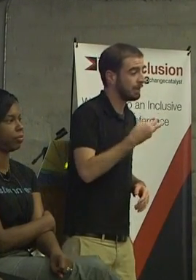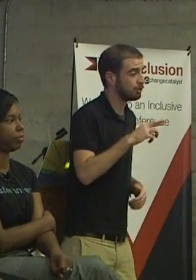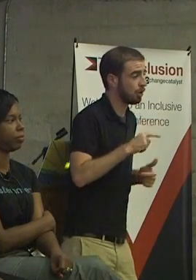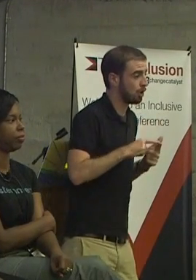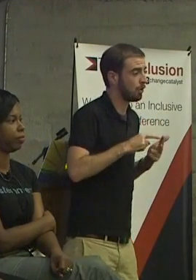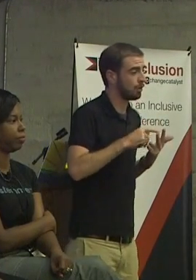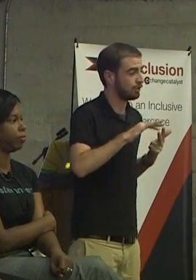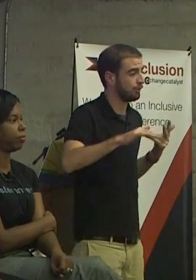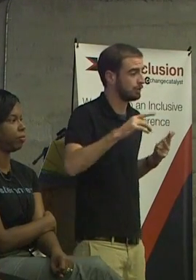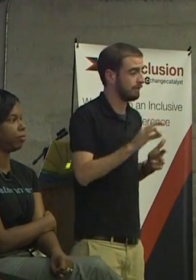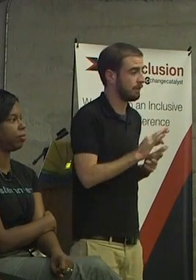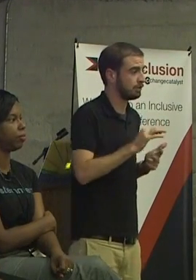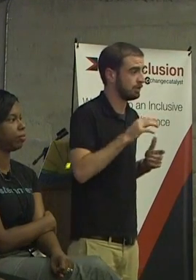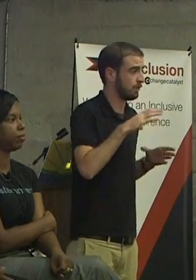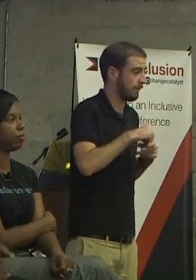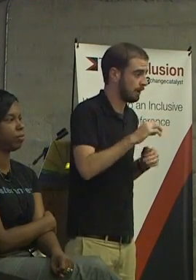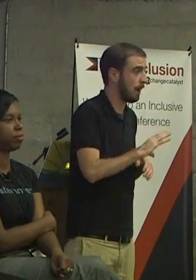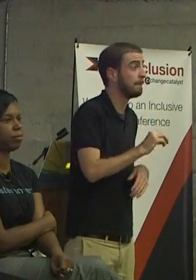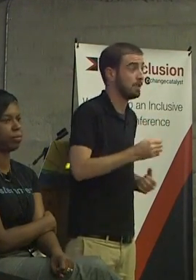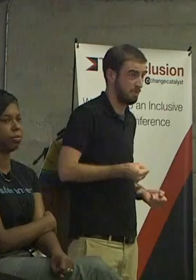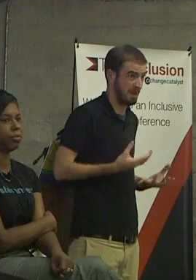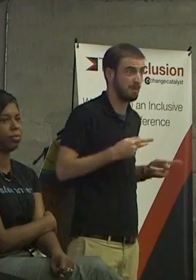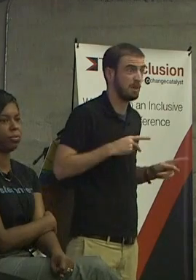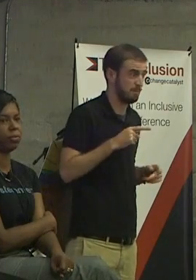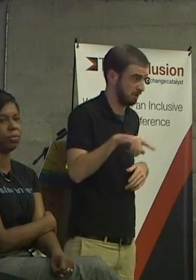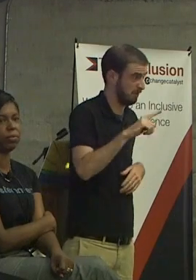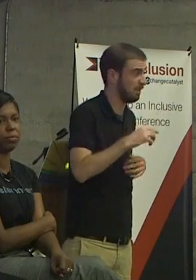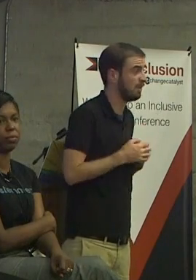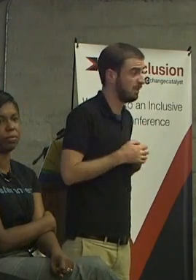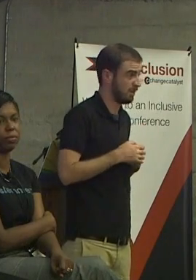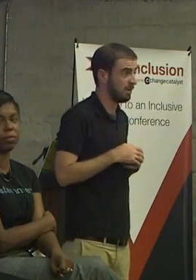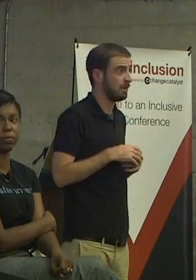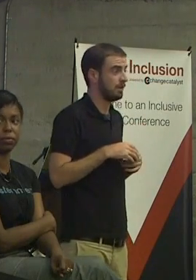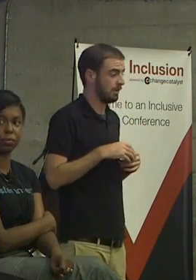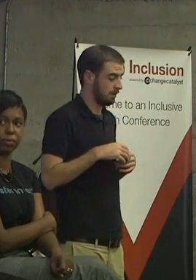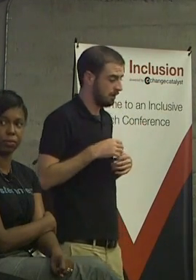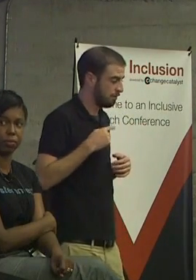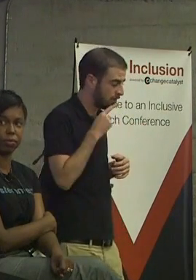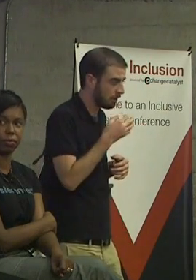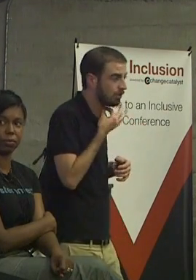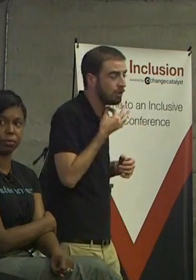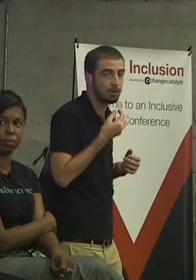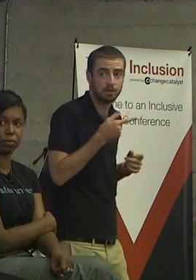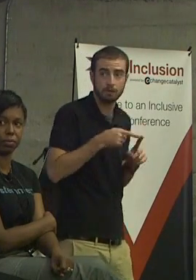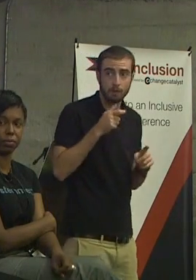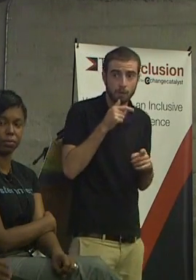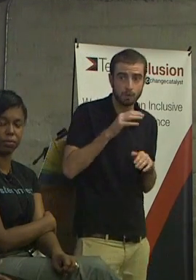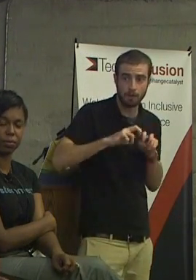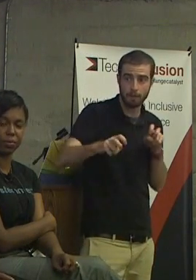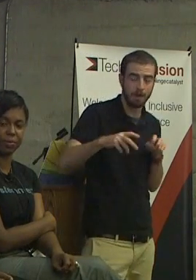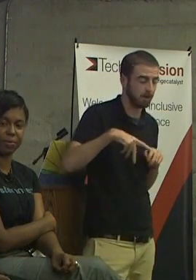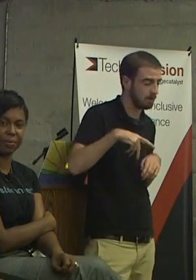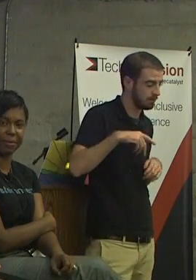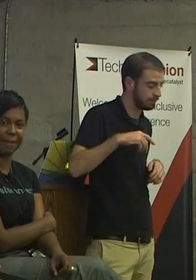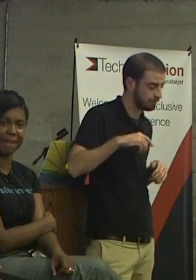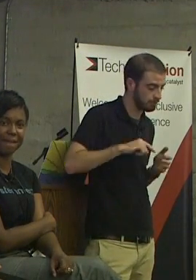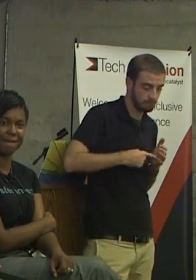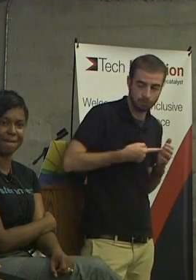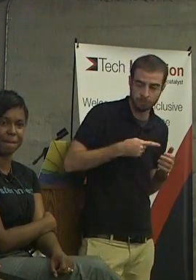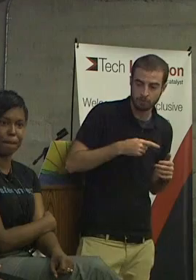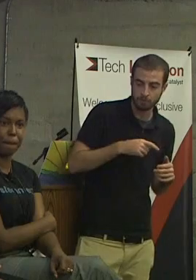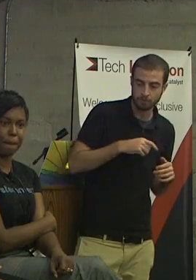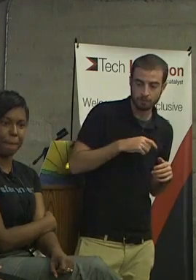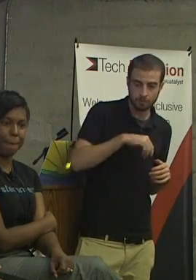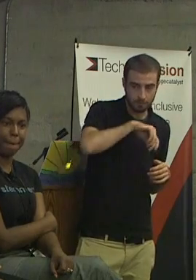company. Okay, a lot of people. So I'm really curious from the folks on the panel, and I'll start with you, Porter. When you pitch a